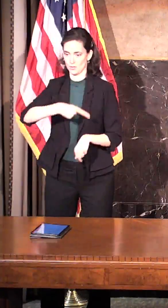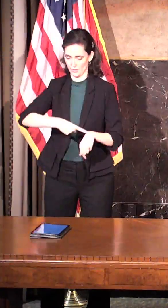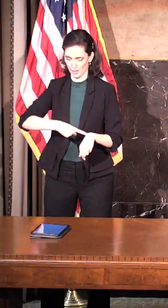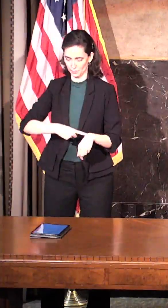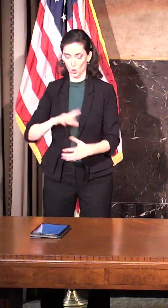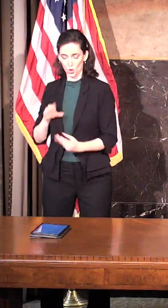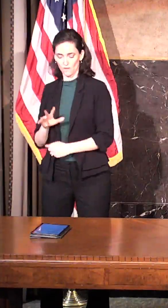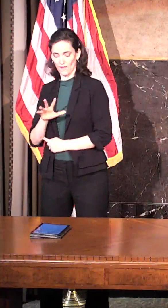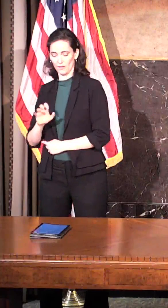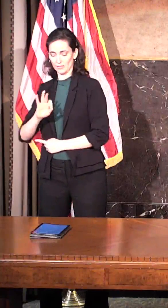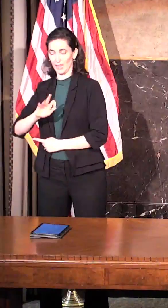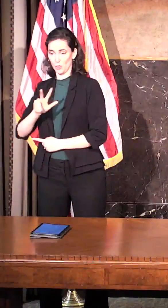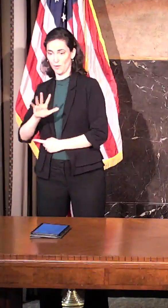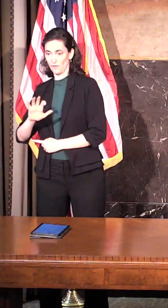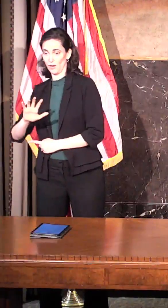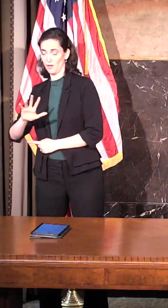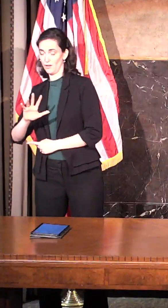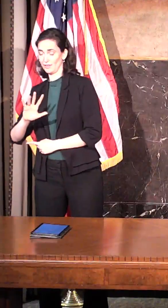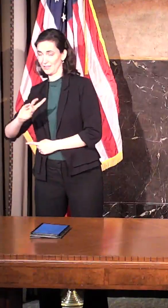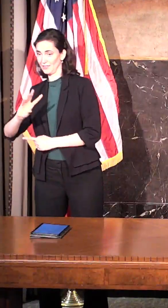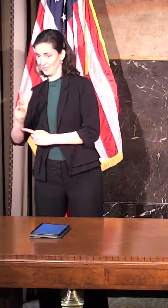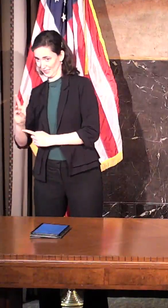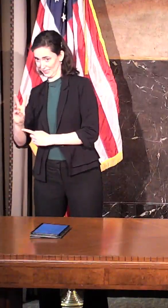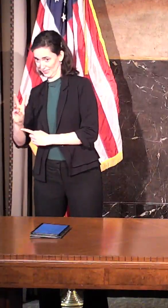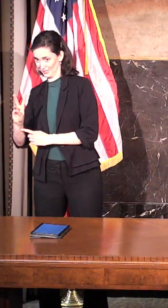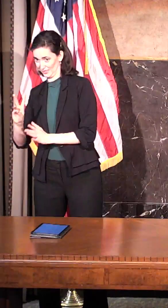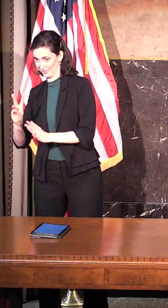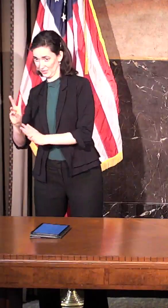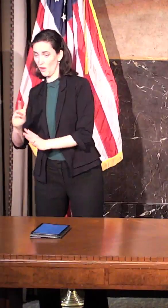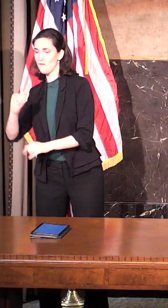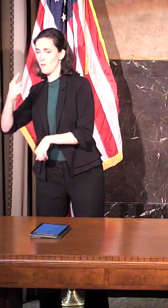593,576 series being initiated and